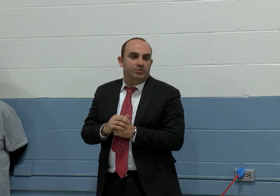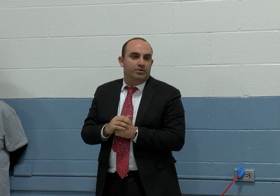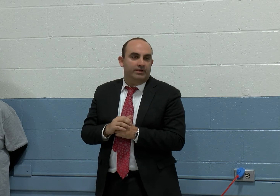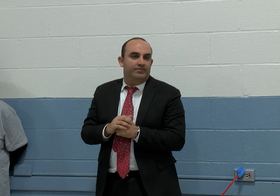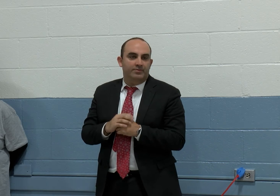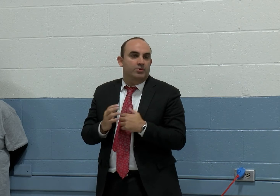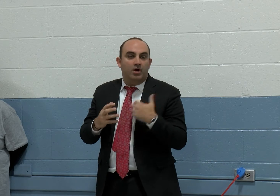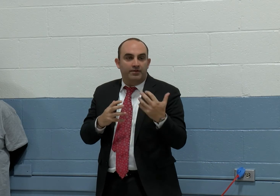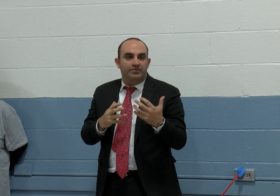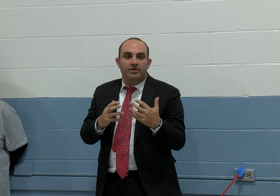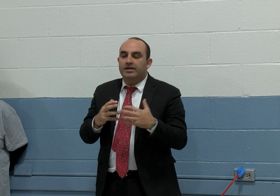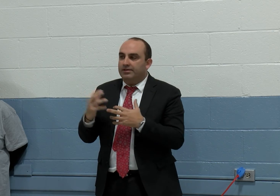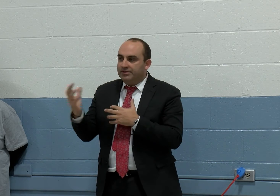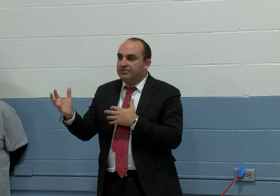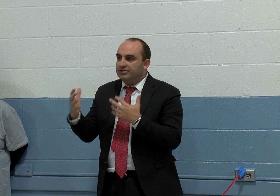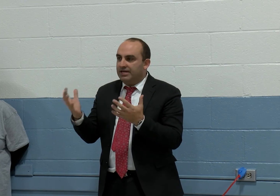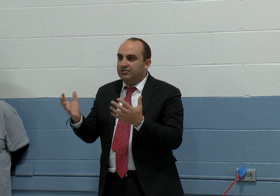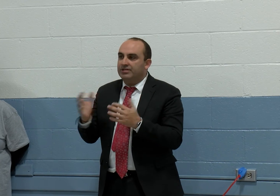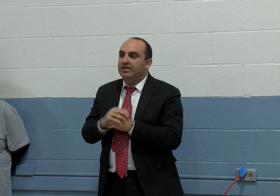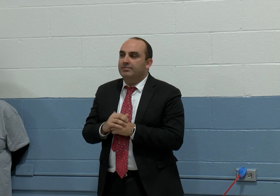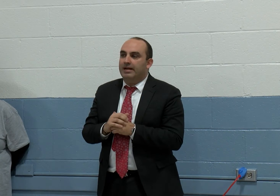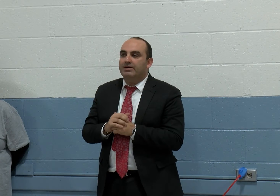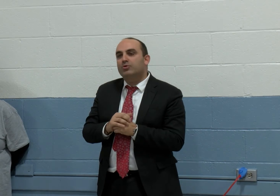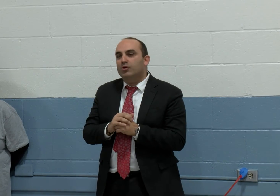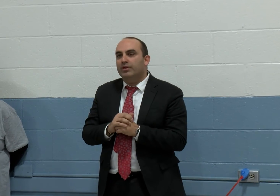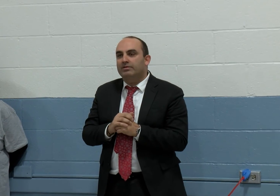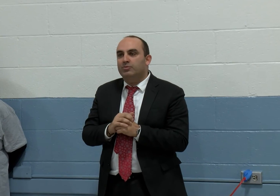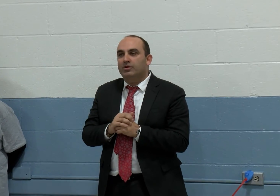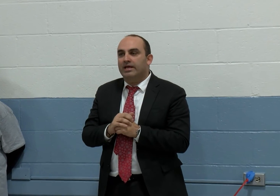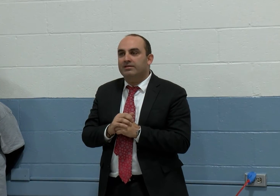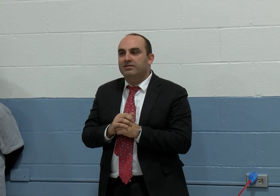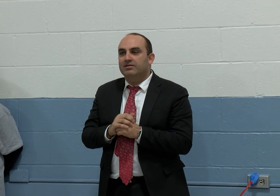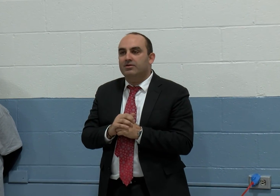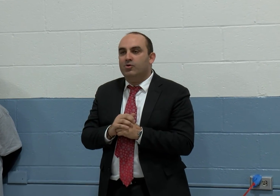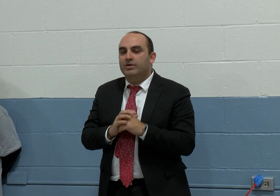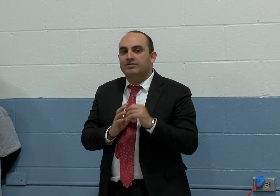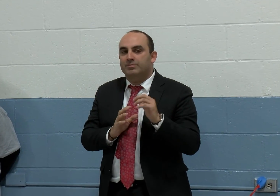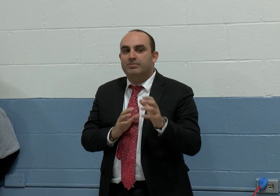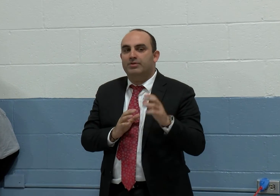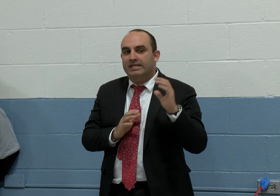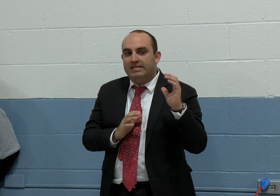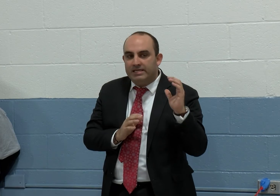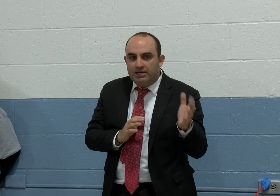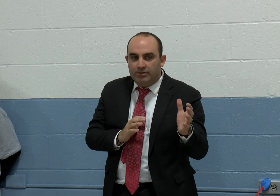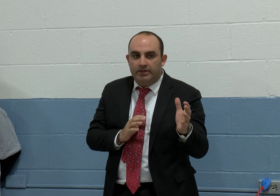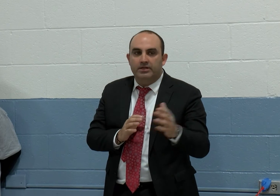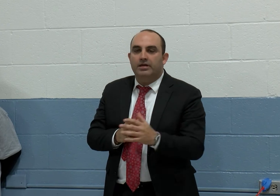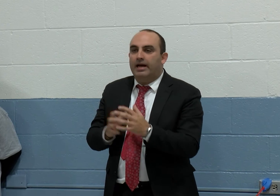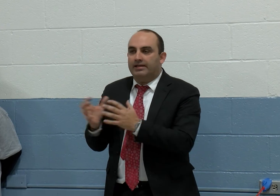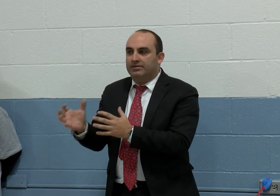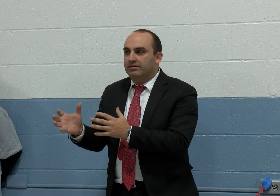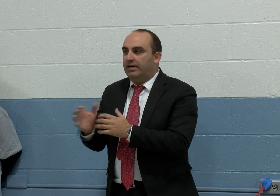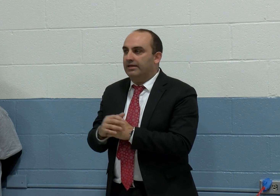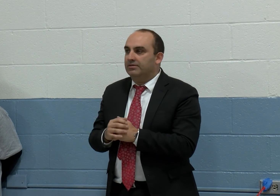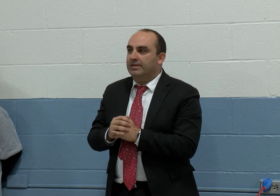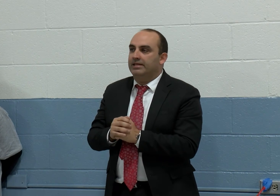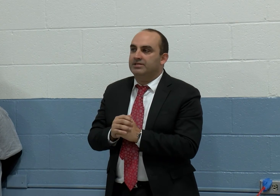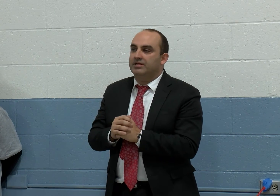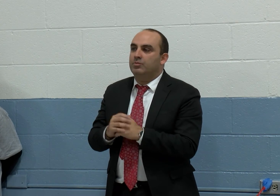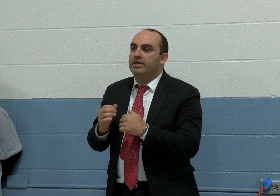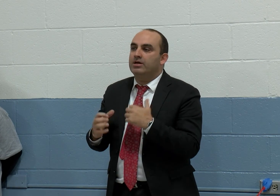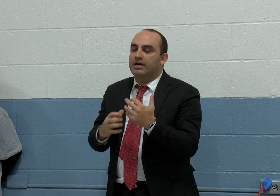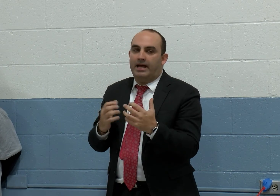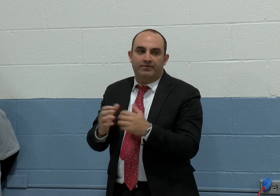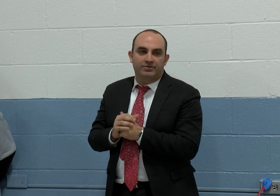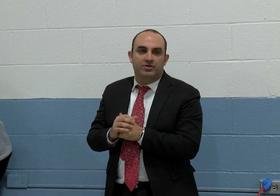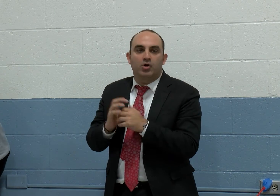in January and February, offer this session, but I don't know that we'll get always the people that need to hear it at the meetings.